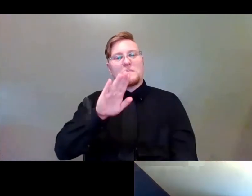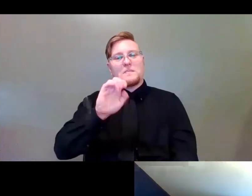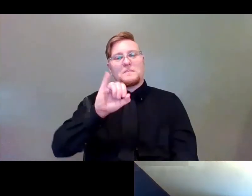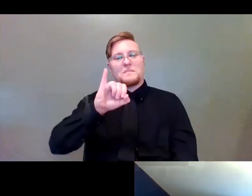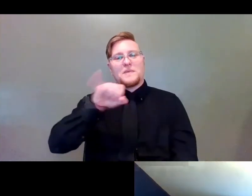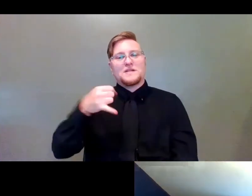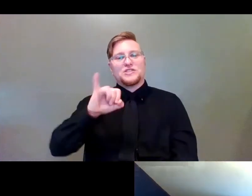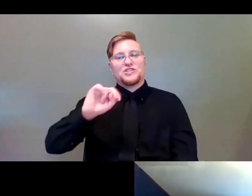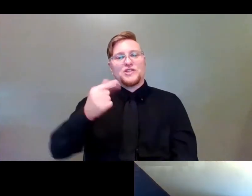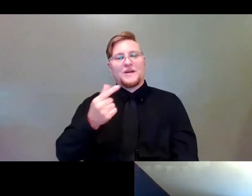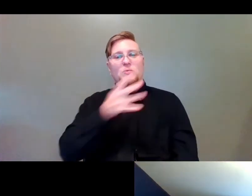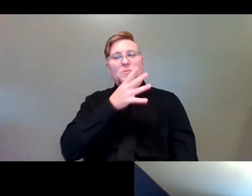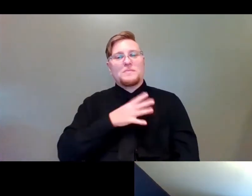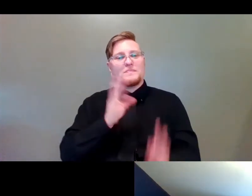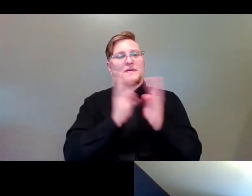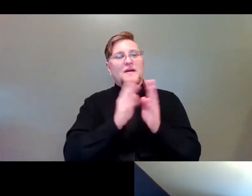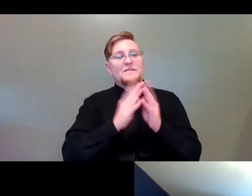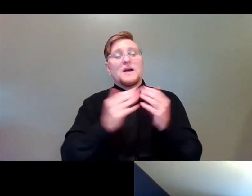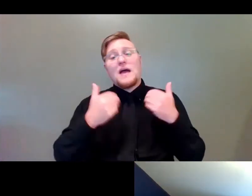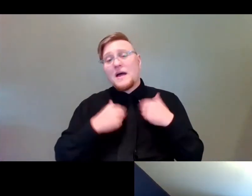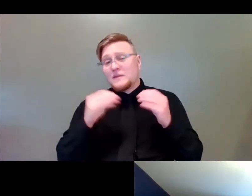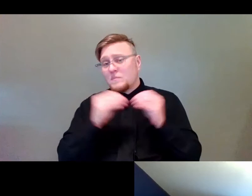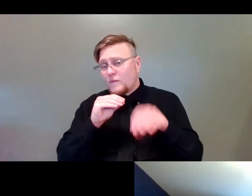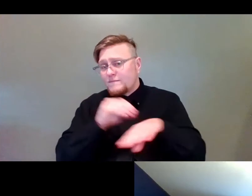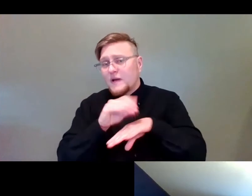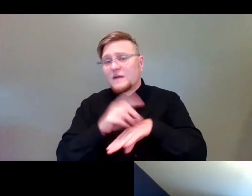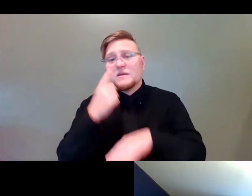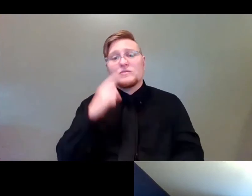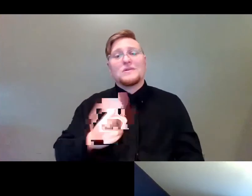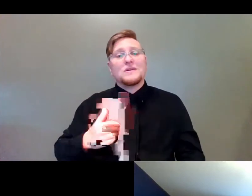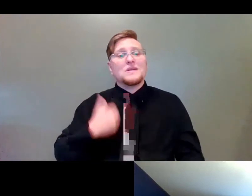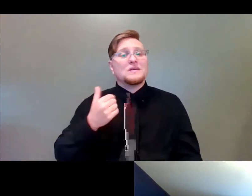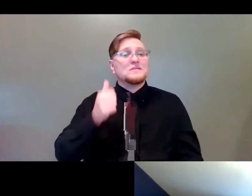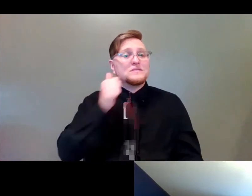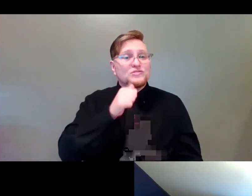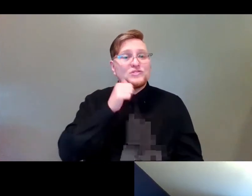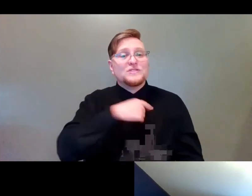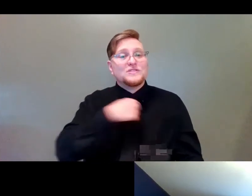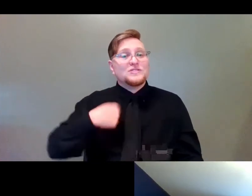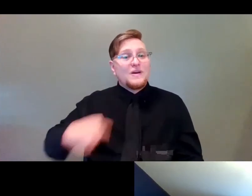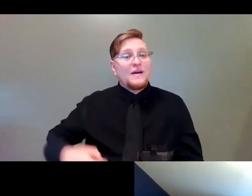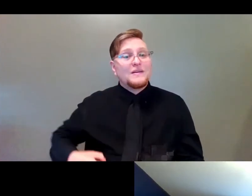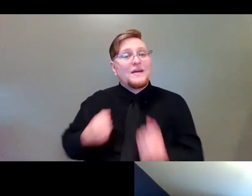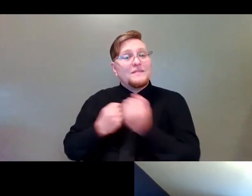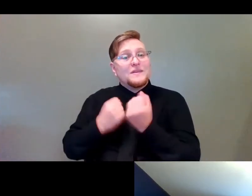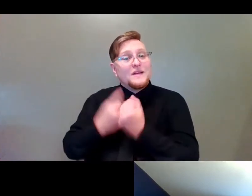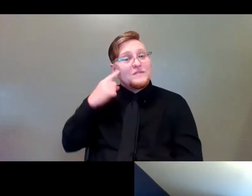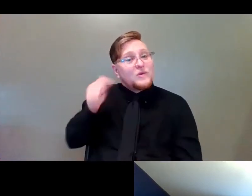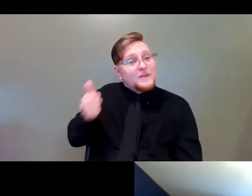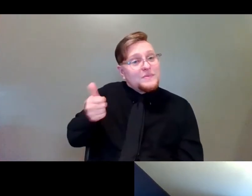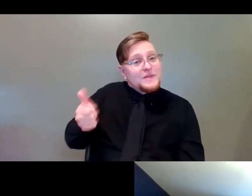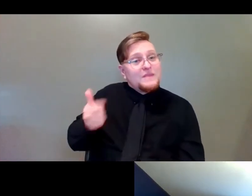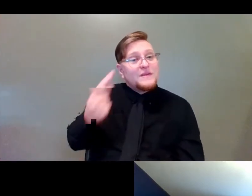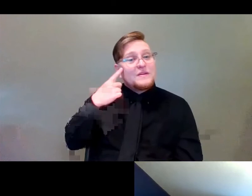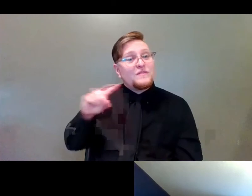have for young people in China who serve as advocates for people with disabilities in China? Okay, great.